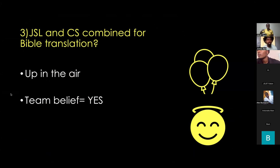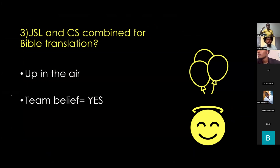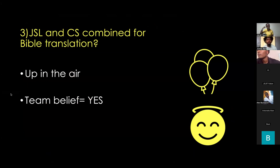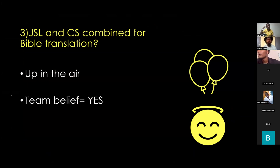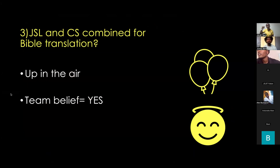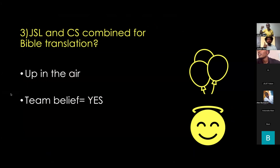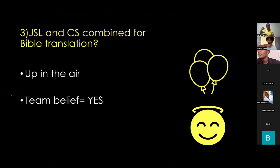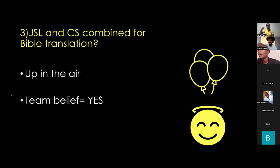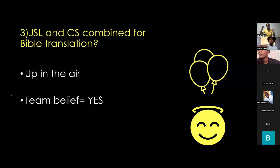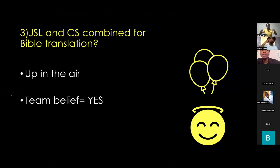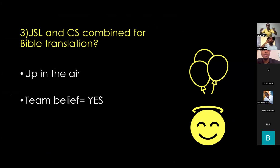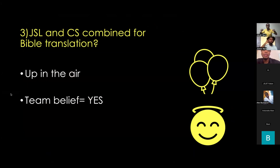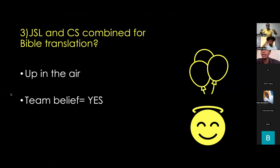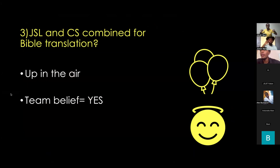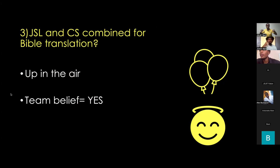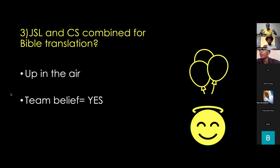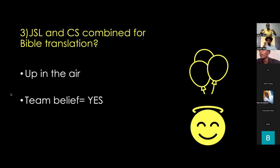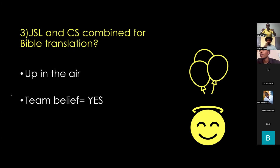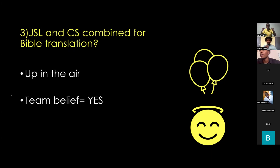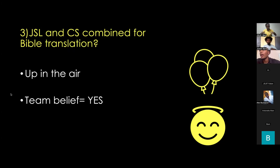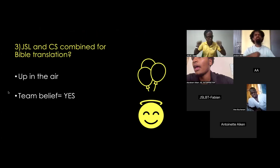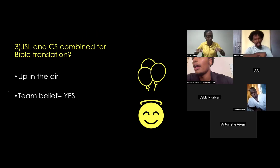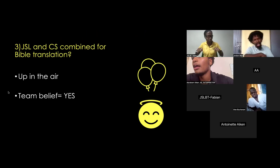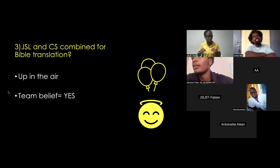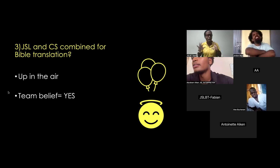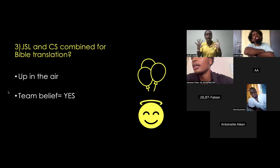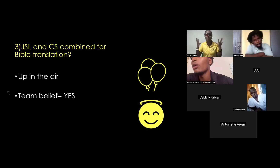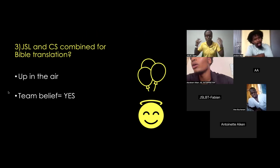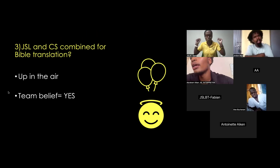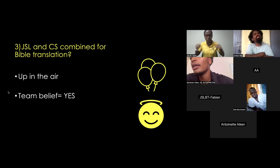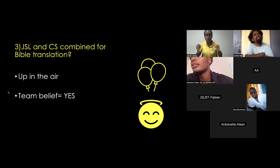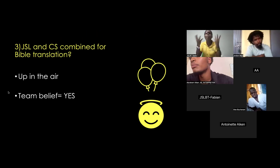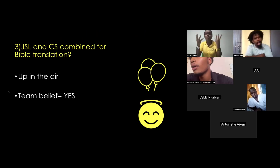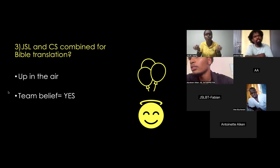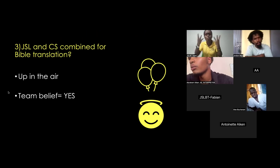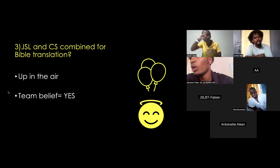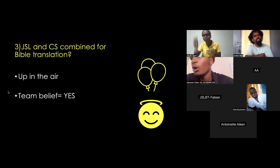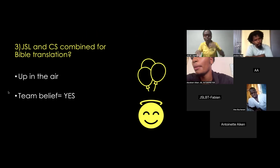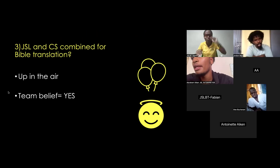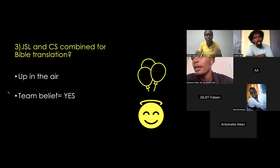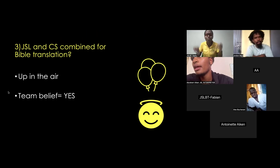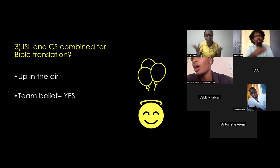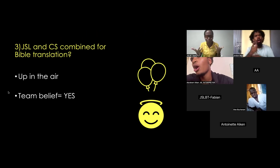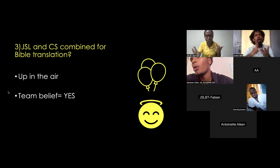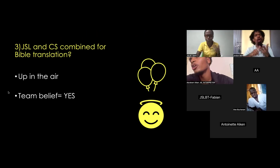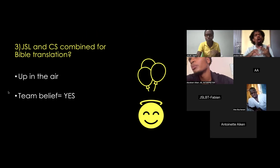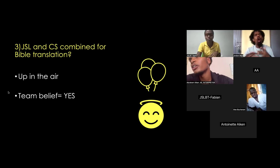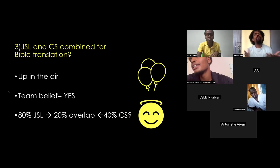So first the team has to think and say, okay, is it possible? How much